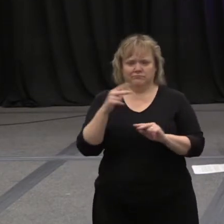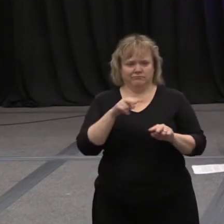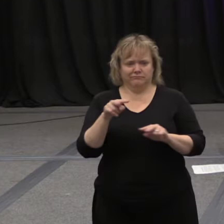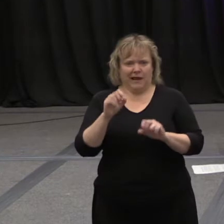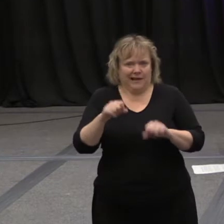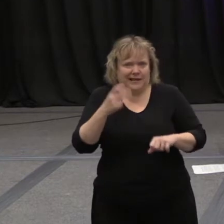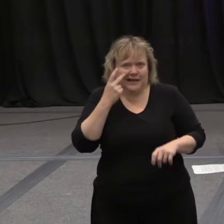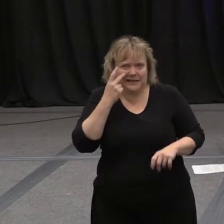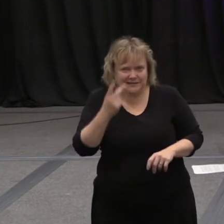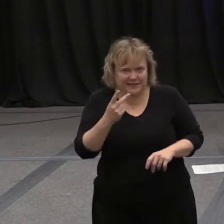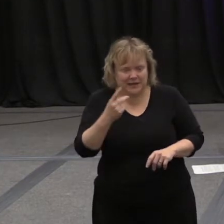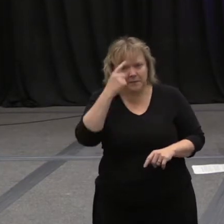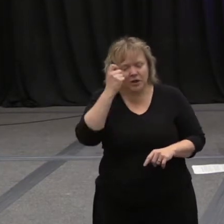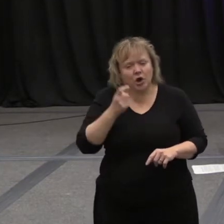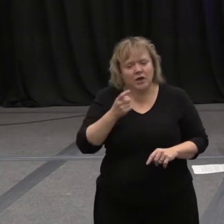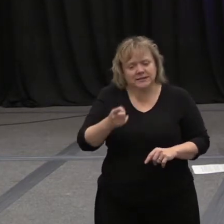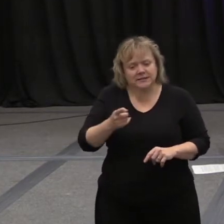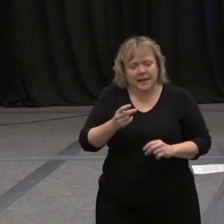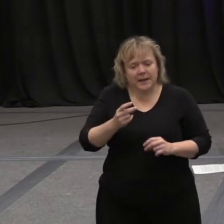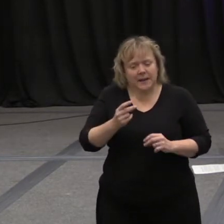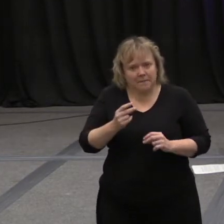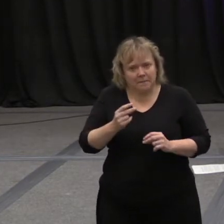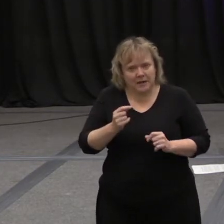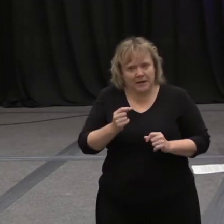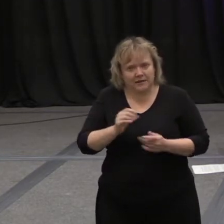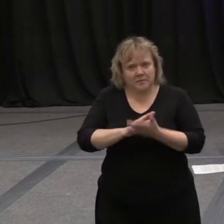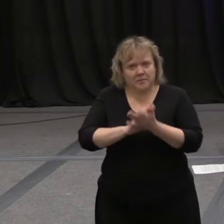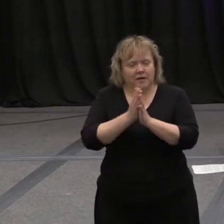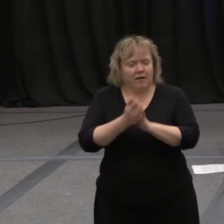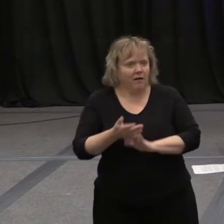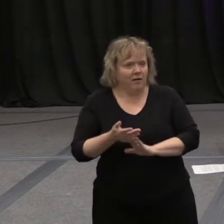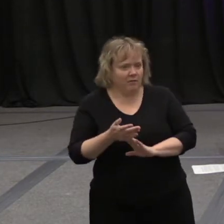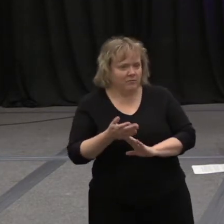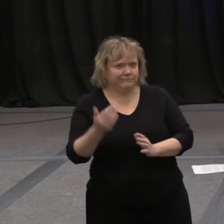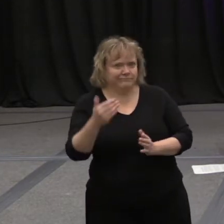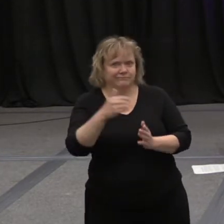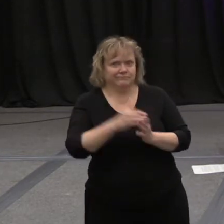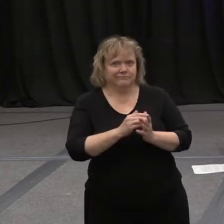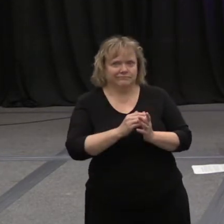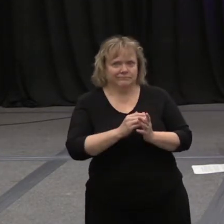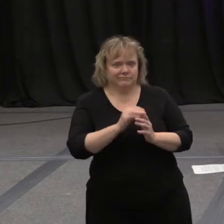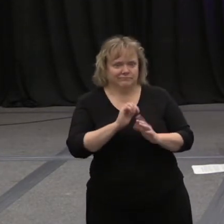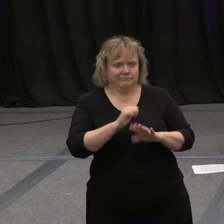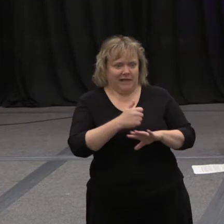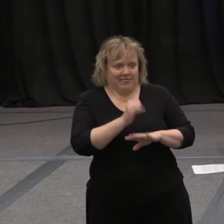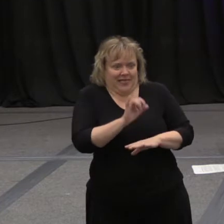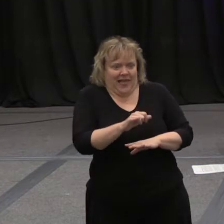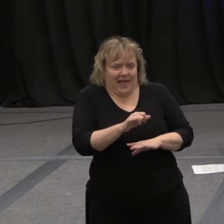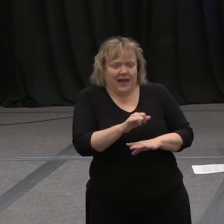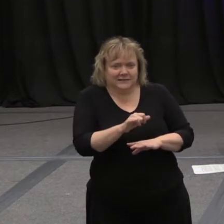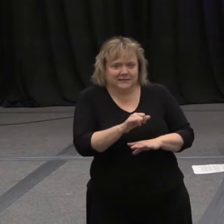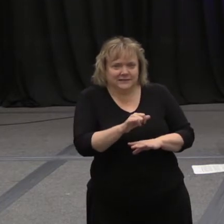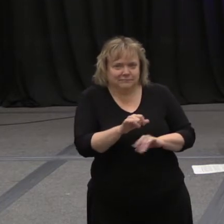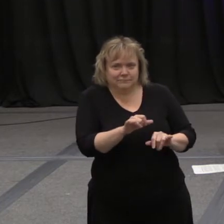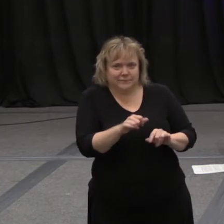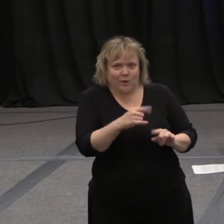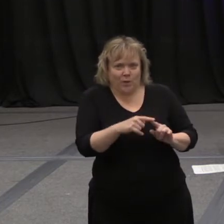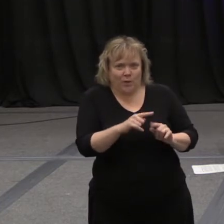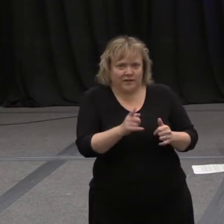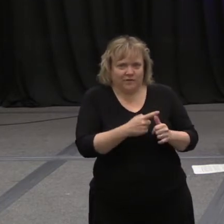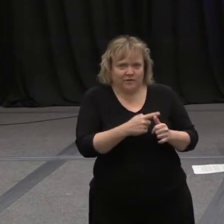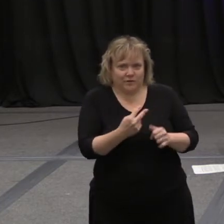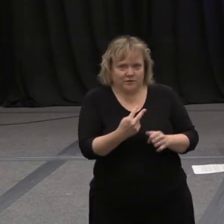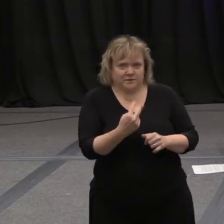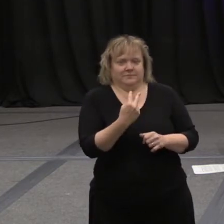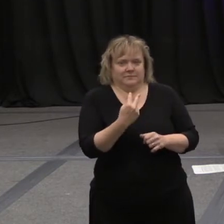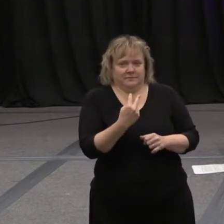me, drop into the space they were when they first encountered me. And I very much made sure that no matter who